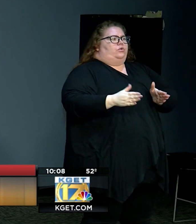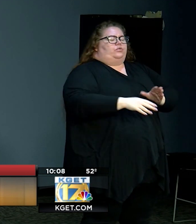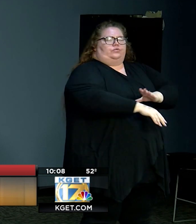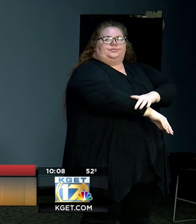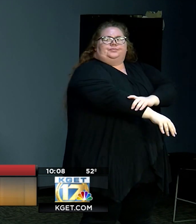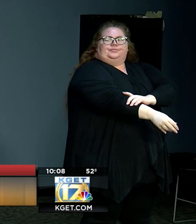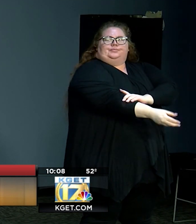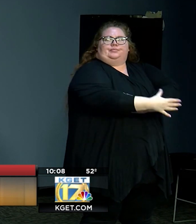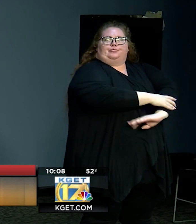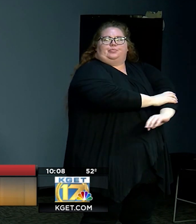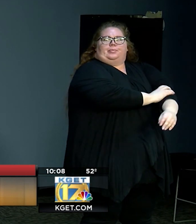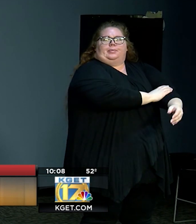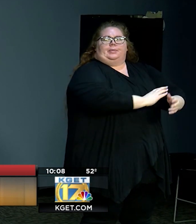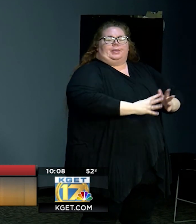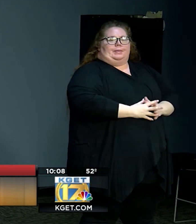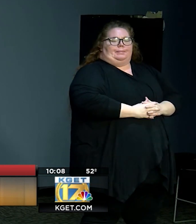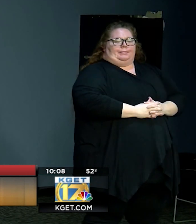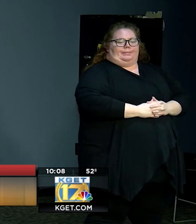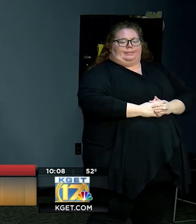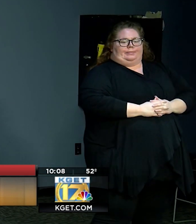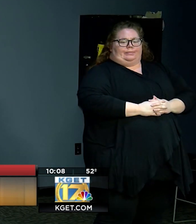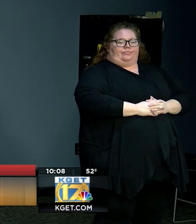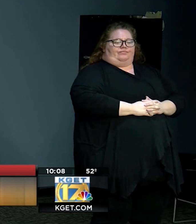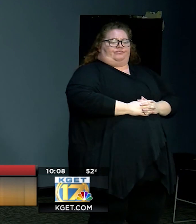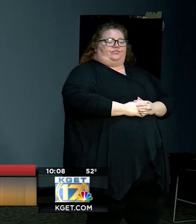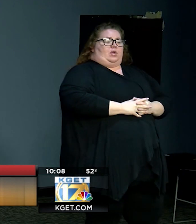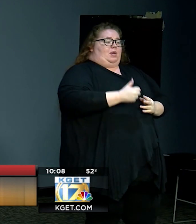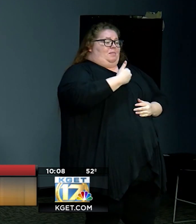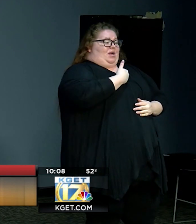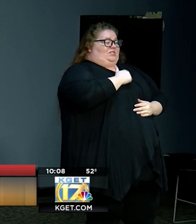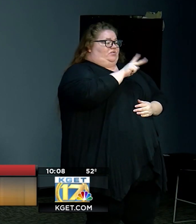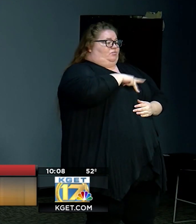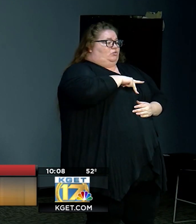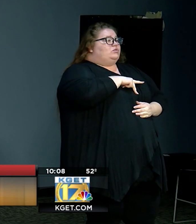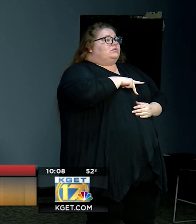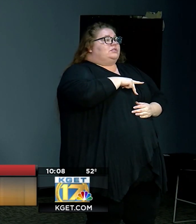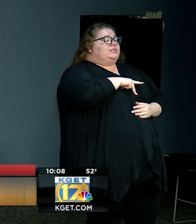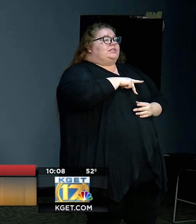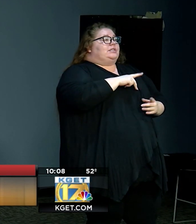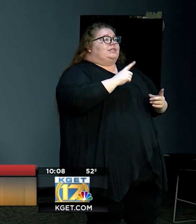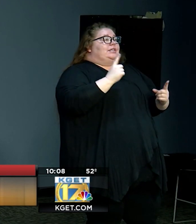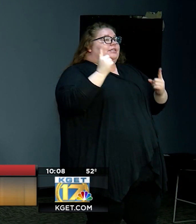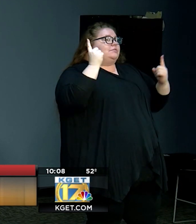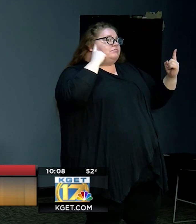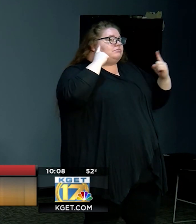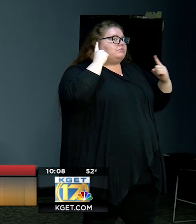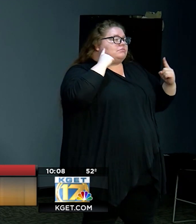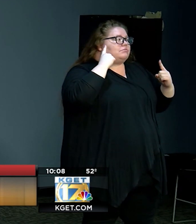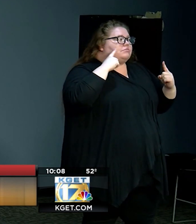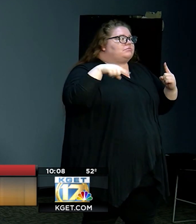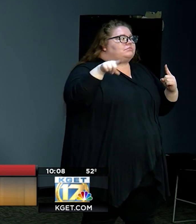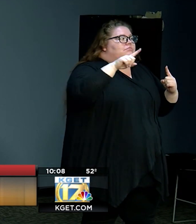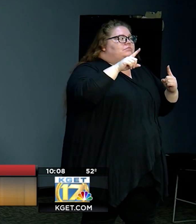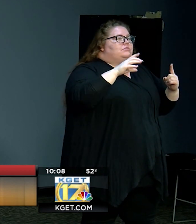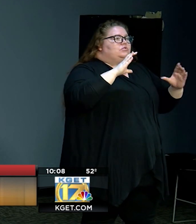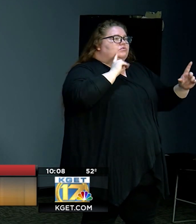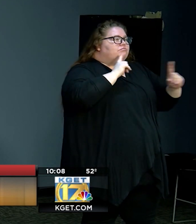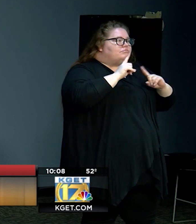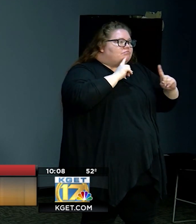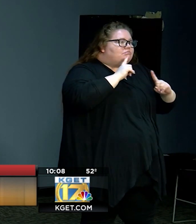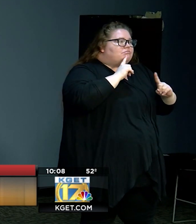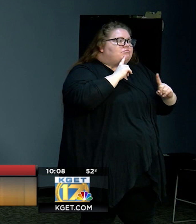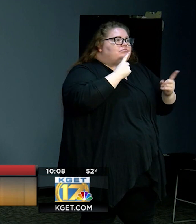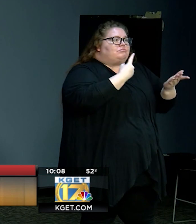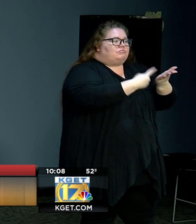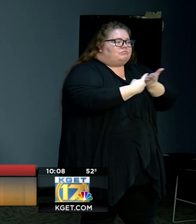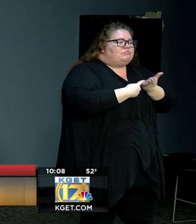it so reassuring, just personally, when I get to hear the internal conversations, those discussions